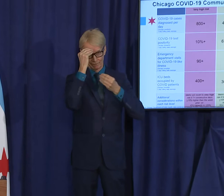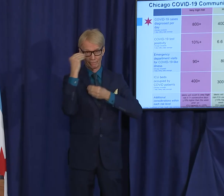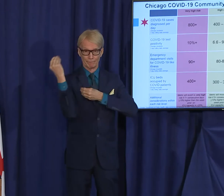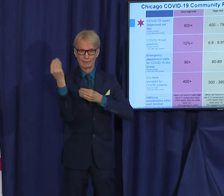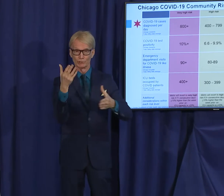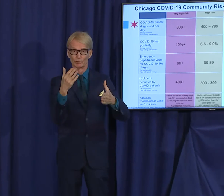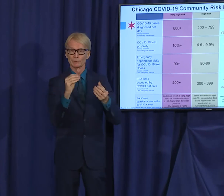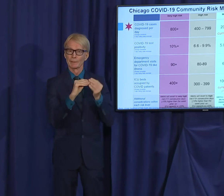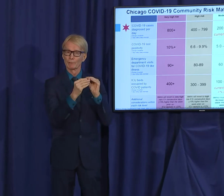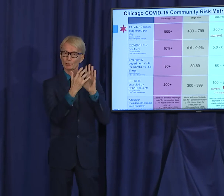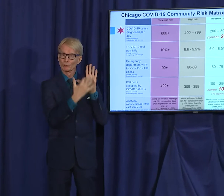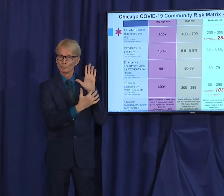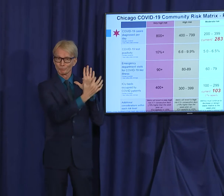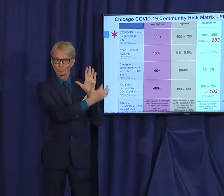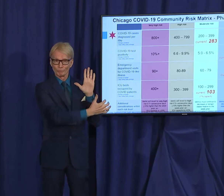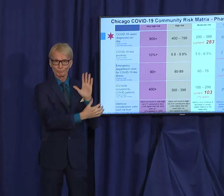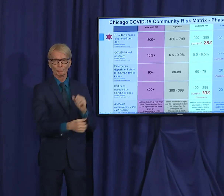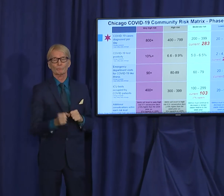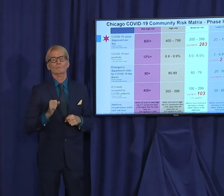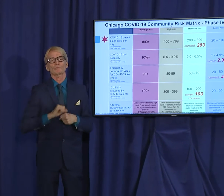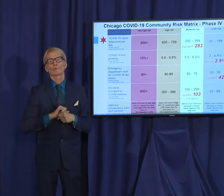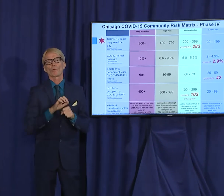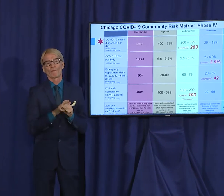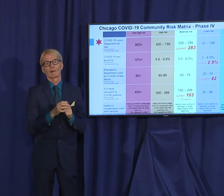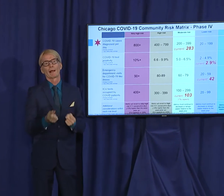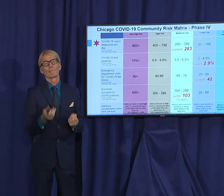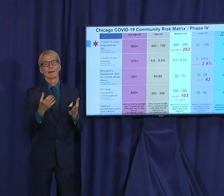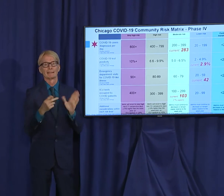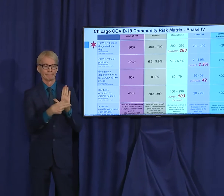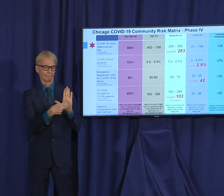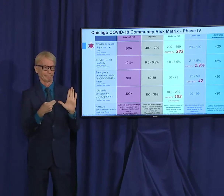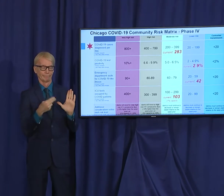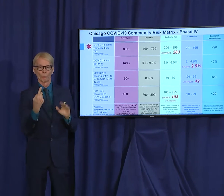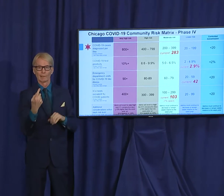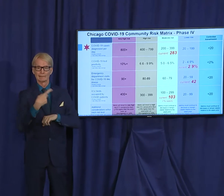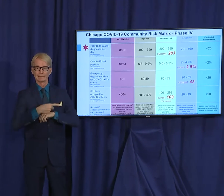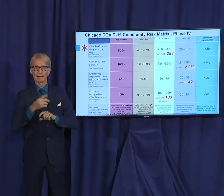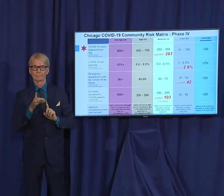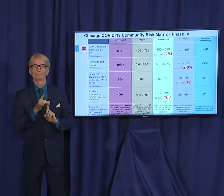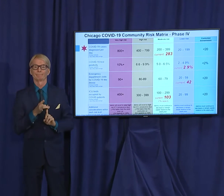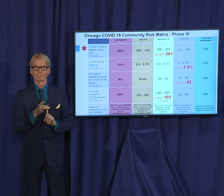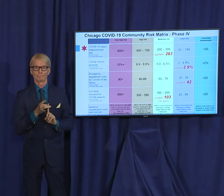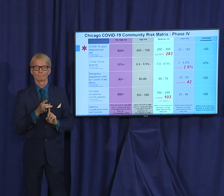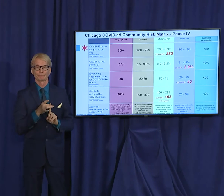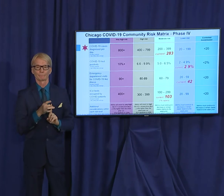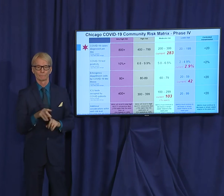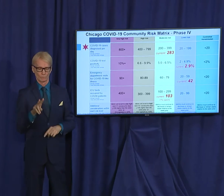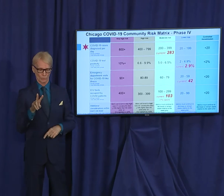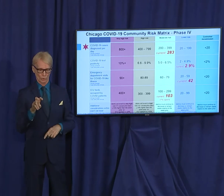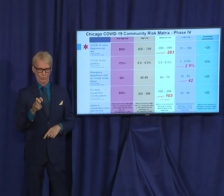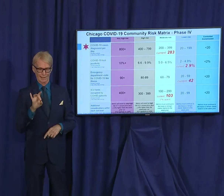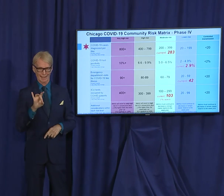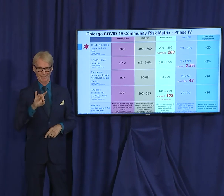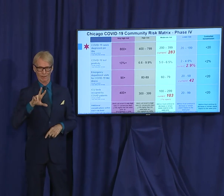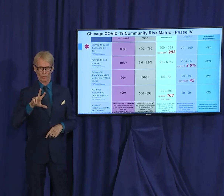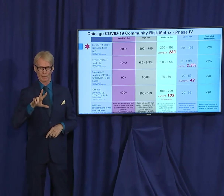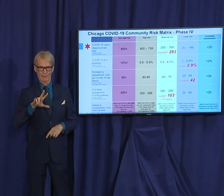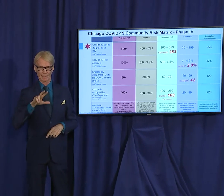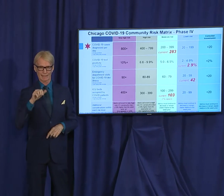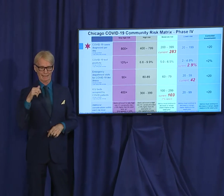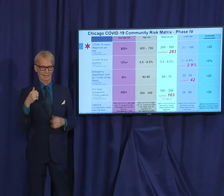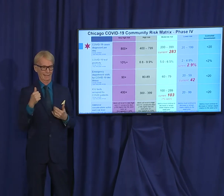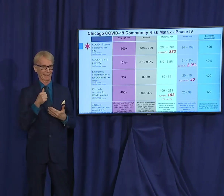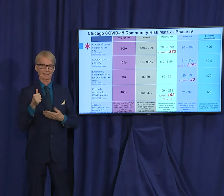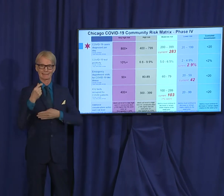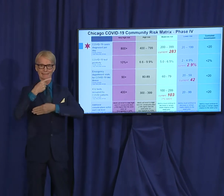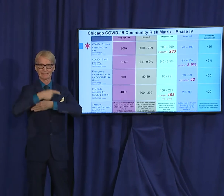First, our COVID cases diagnosed per day. We are now averaging in the city of Chicago 283 new COVID